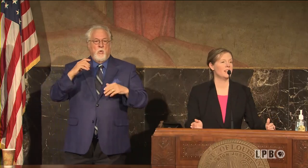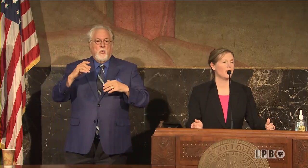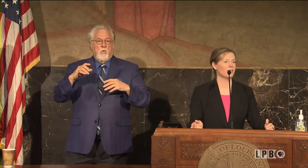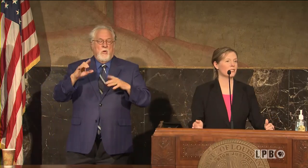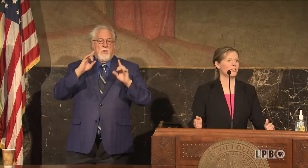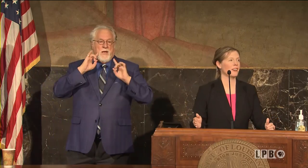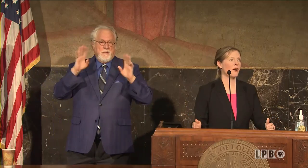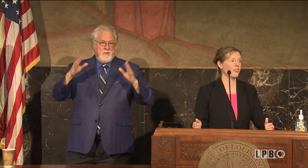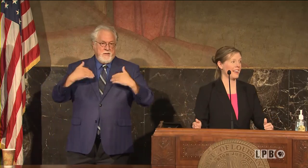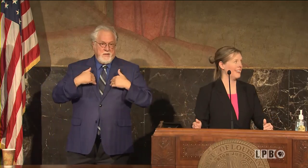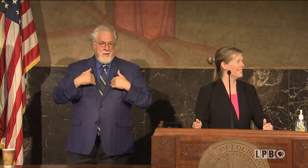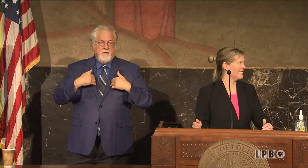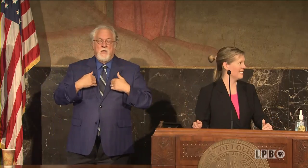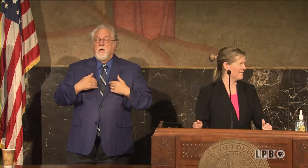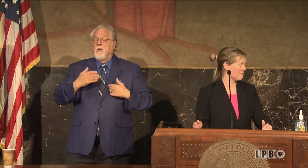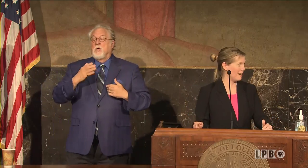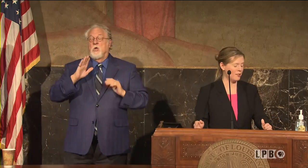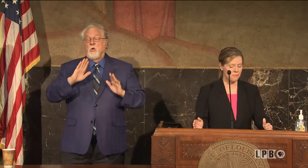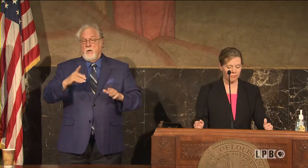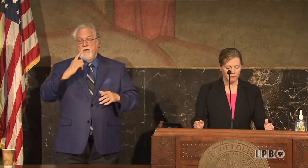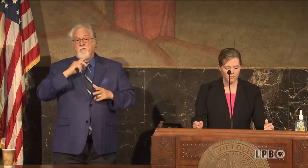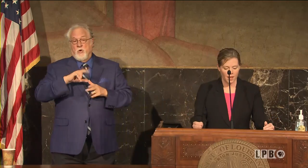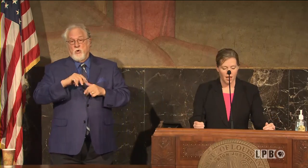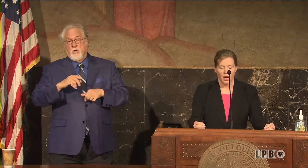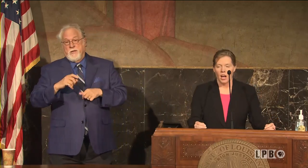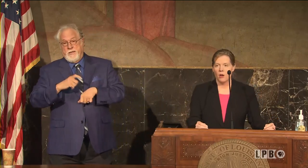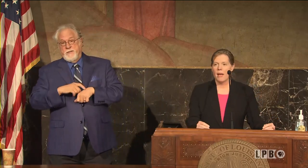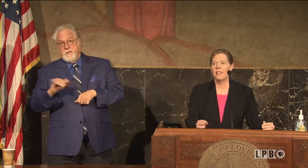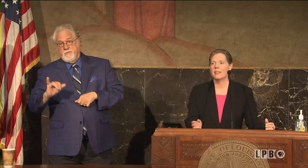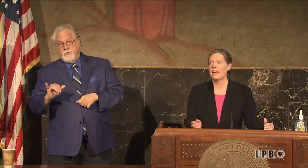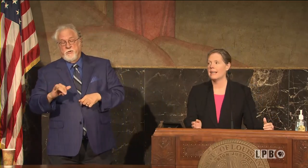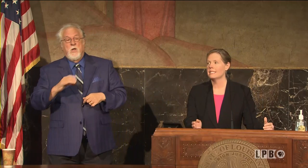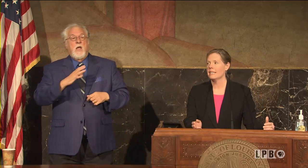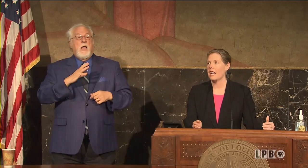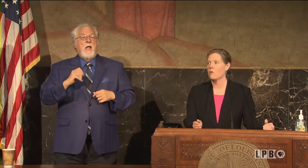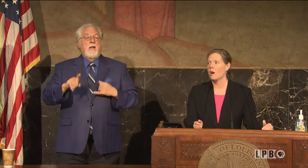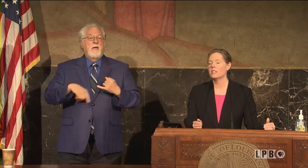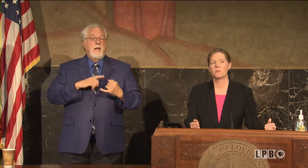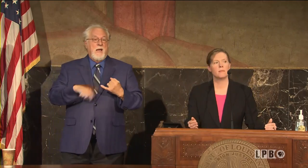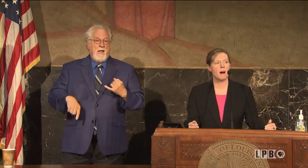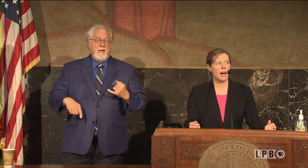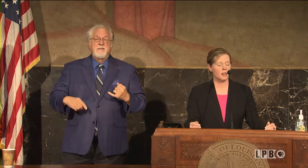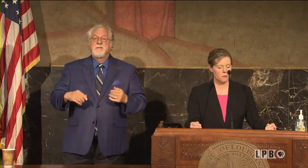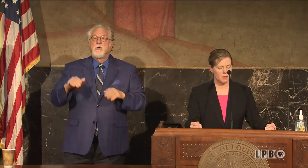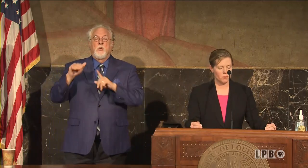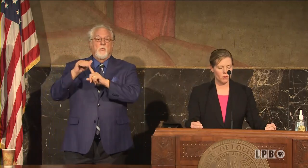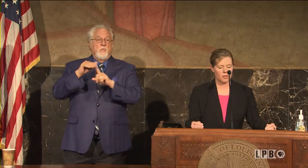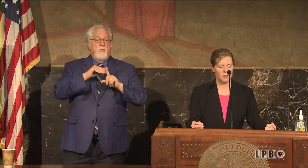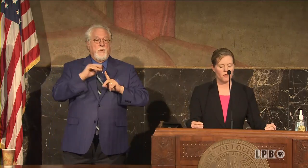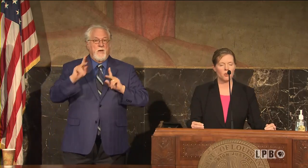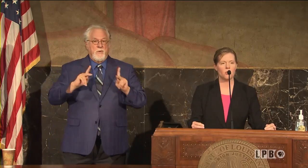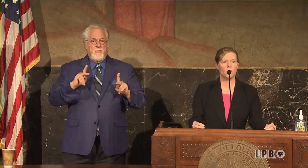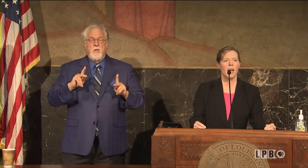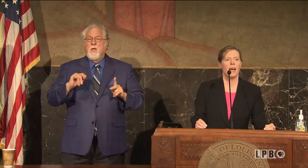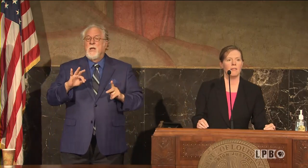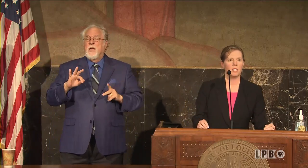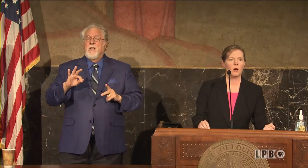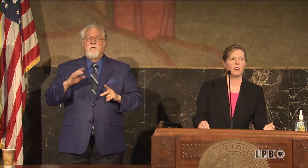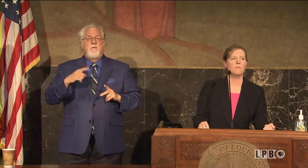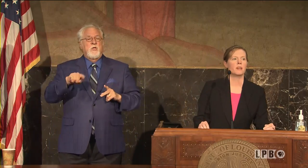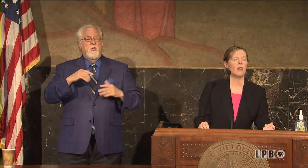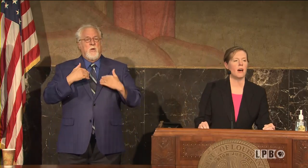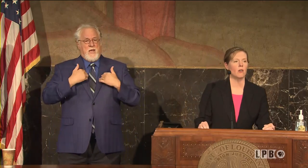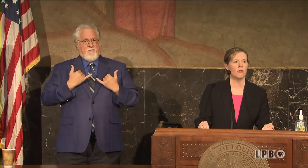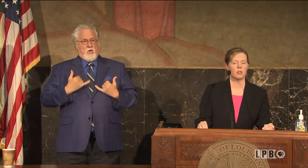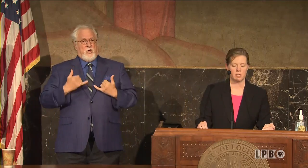great materials during hurricane season as well. And then lastly, I want to remind people that if you have a